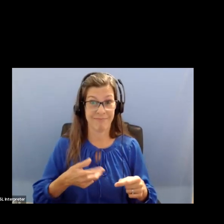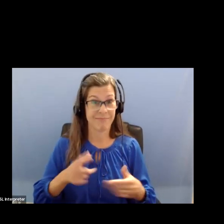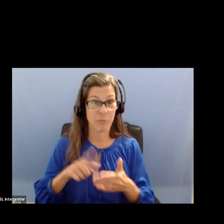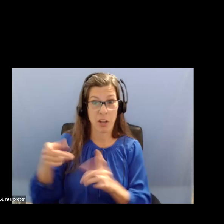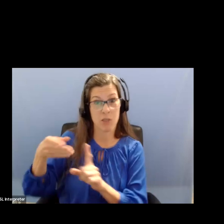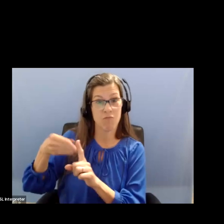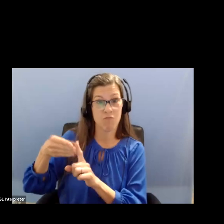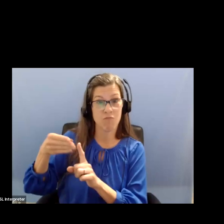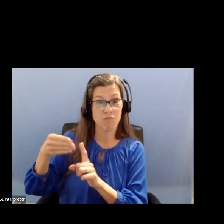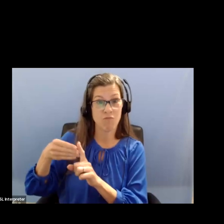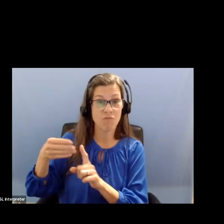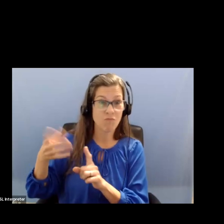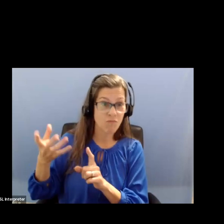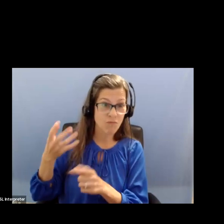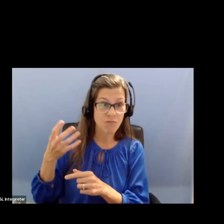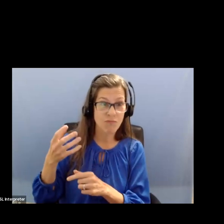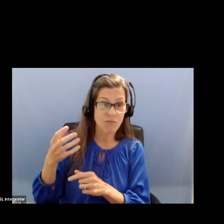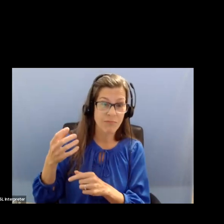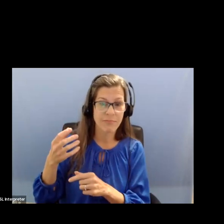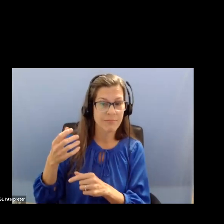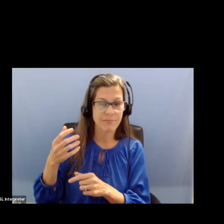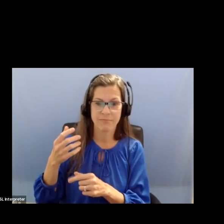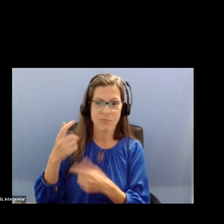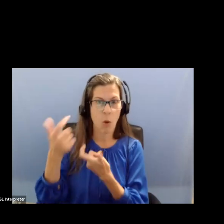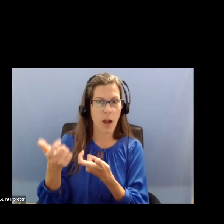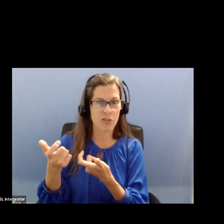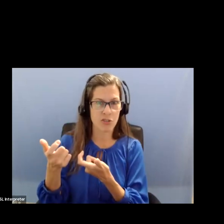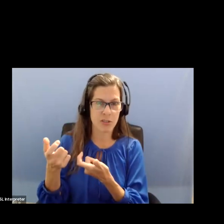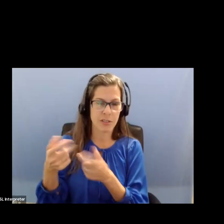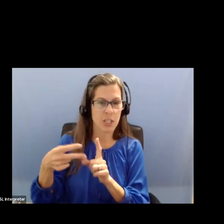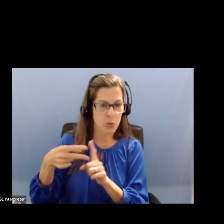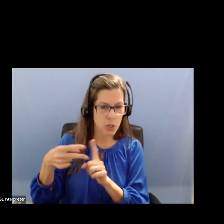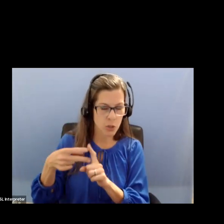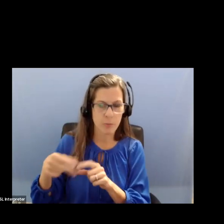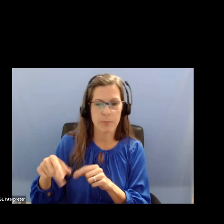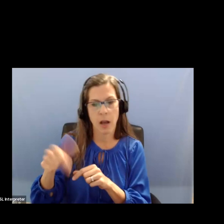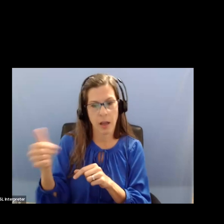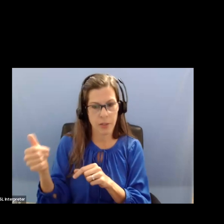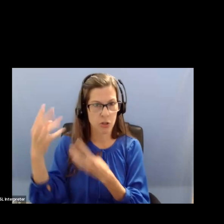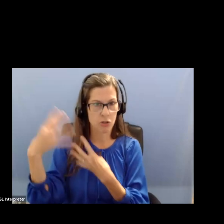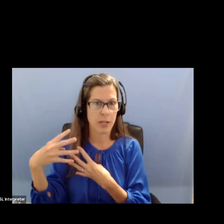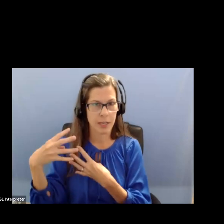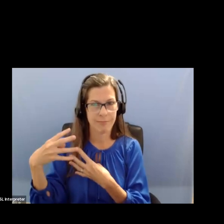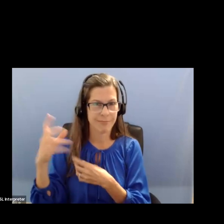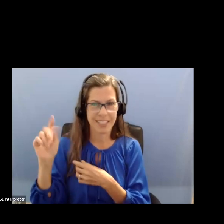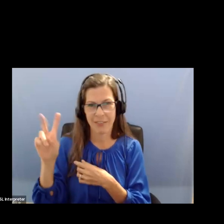it. Okay, so Chloe, do we have a slide for our agenda?